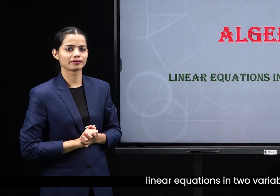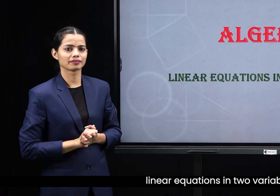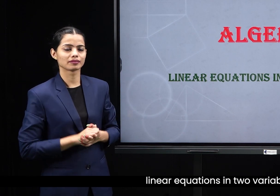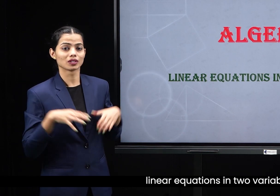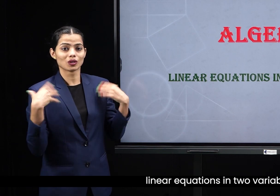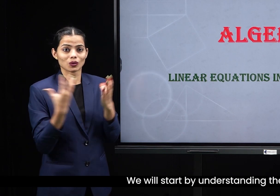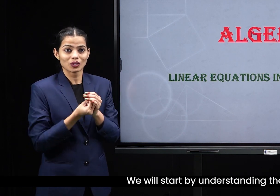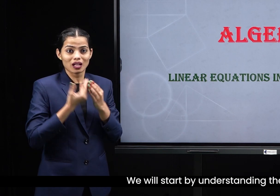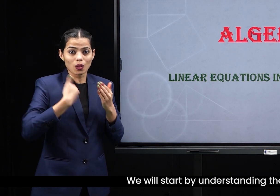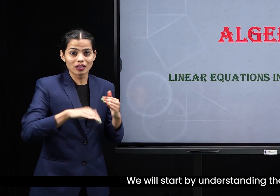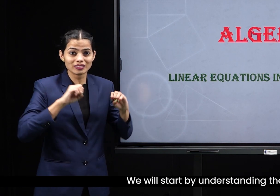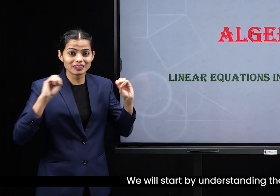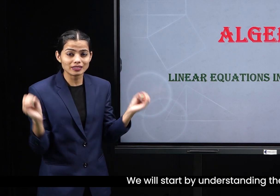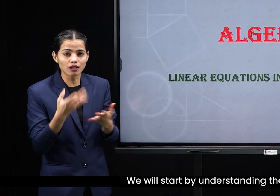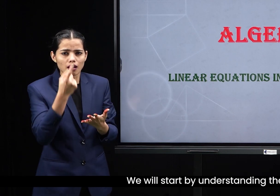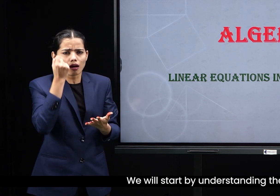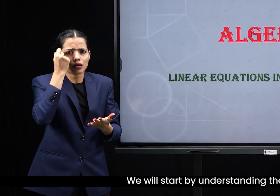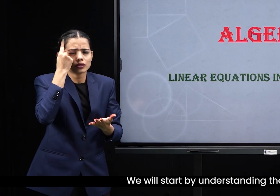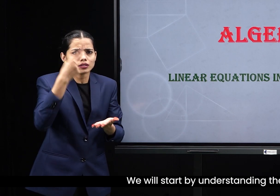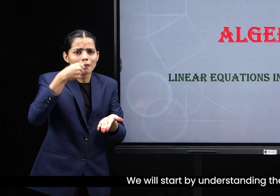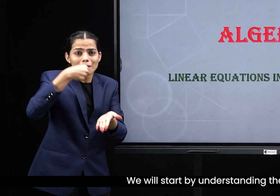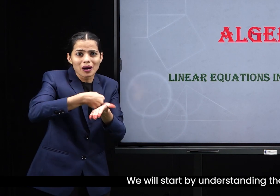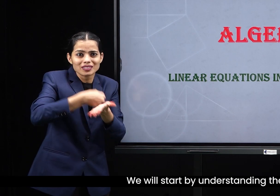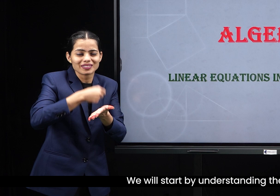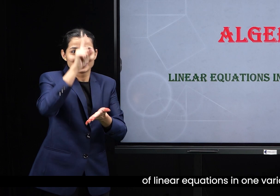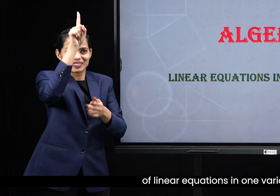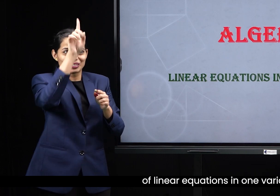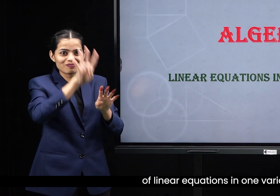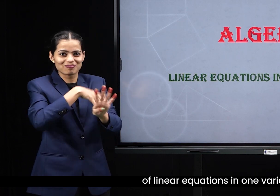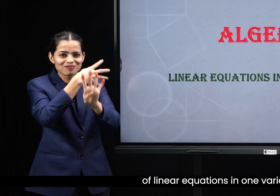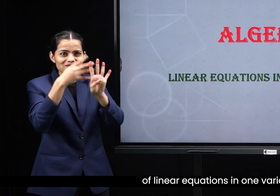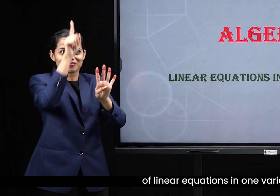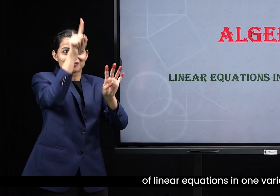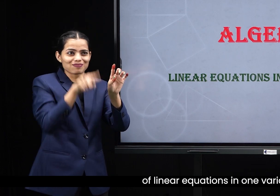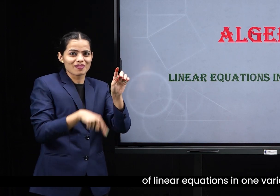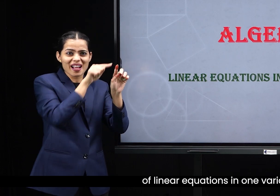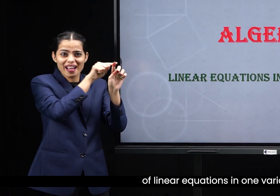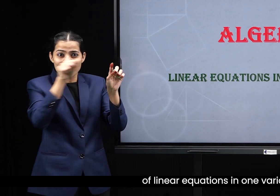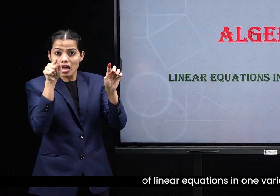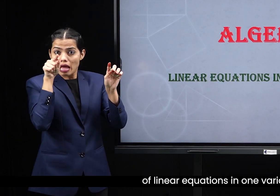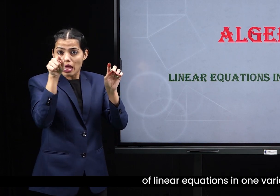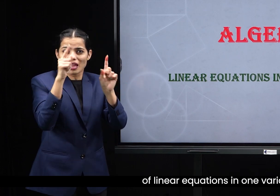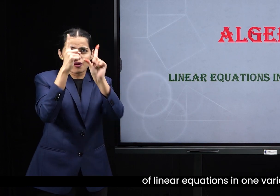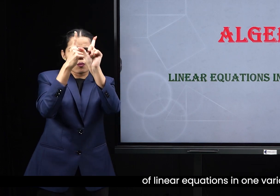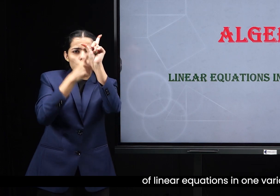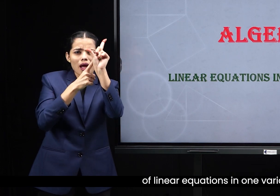We will start by understanding the basics of linear equations in one variable